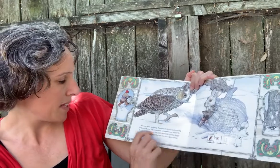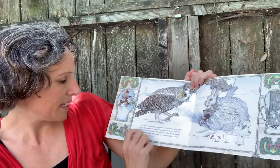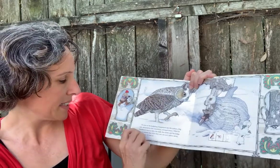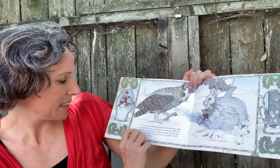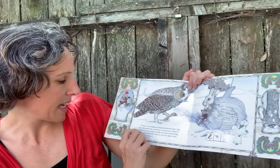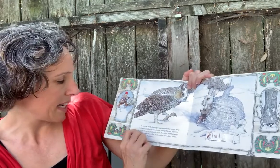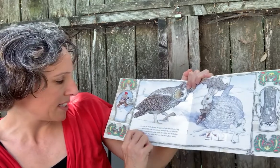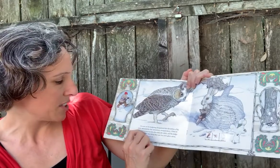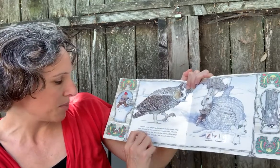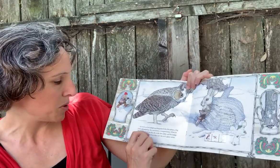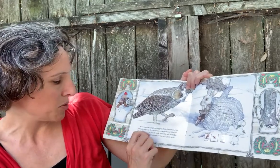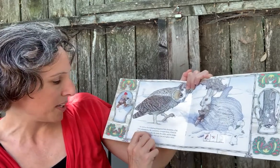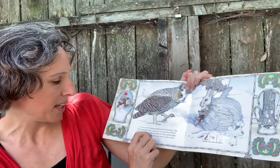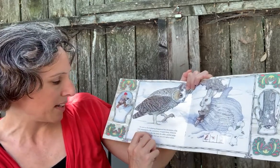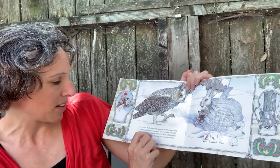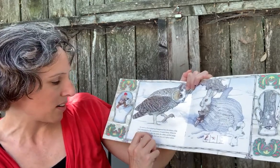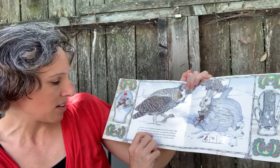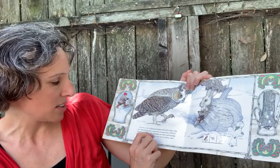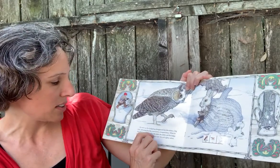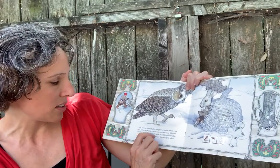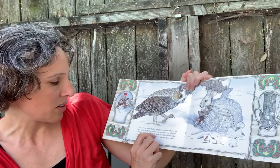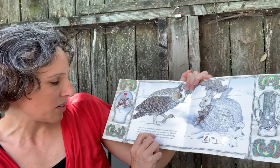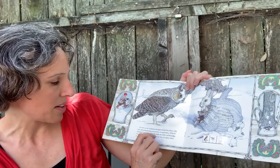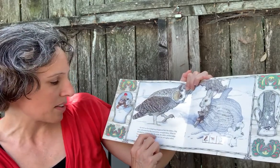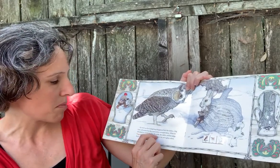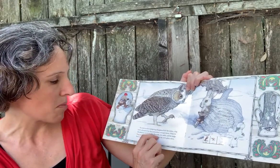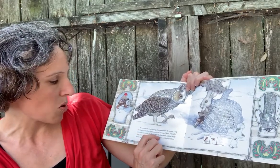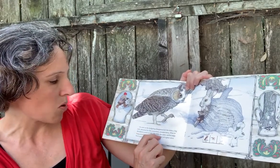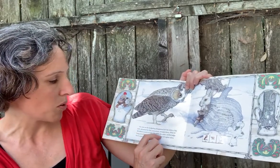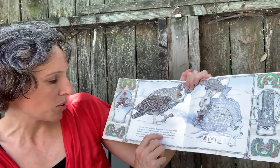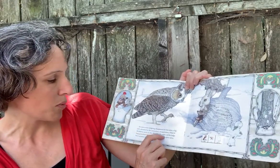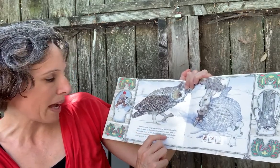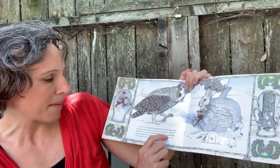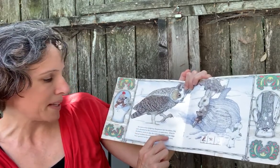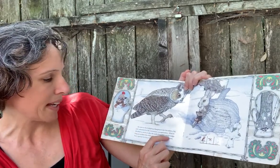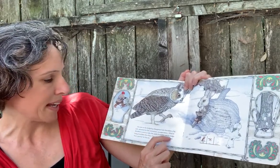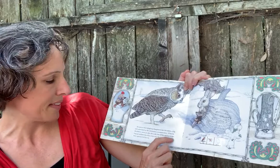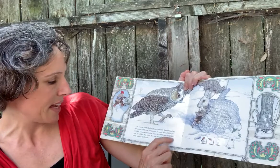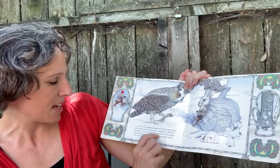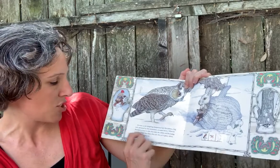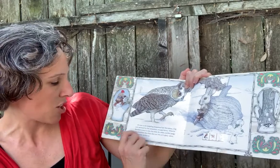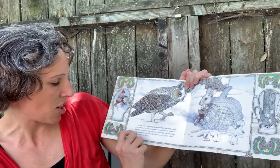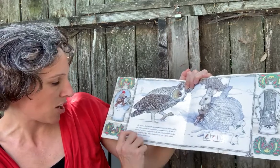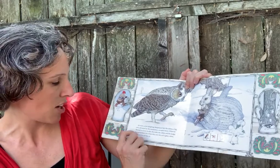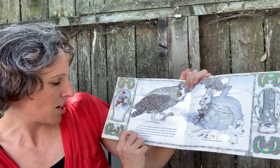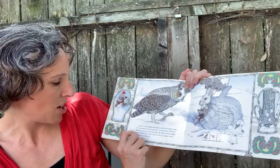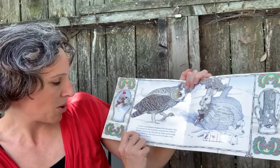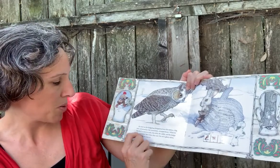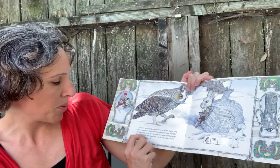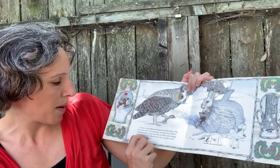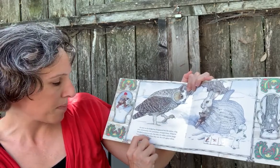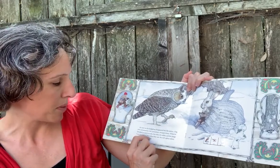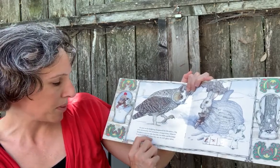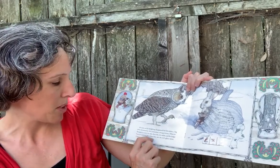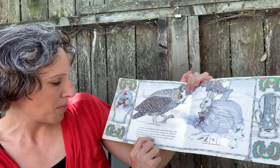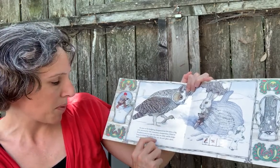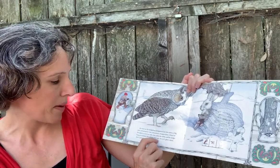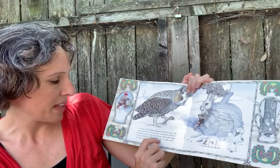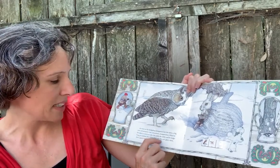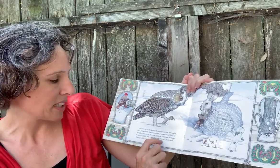he decided to move in, also, the mole, the rabbit, and the hedgehog grumbled. But when they saw